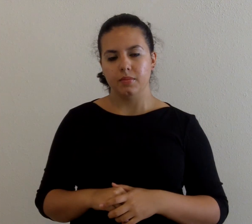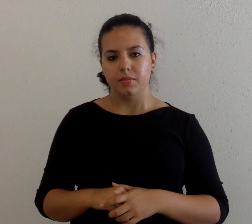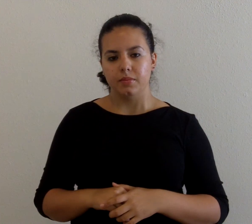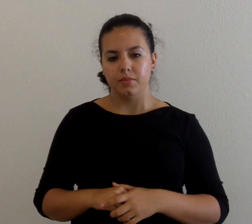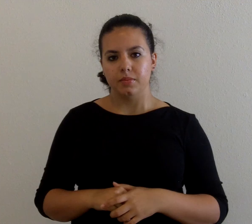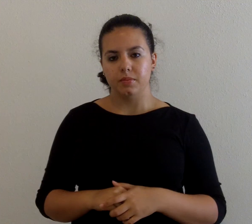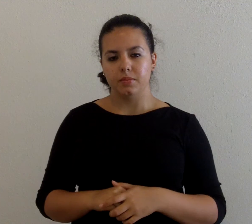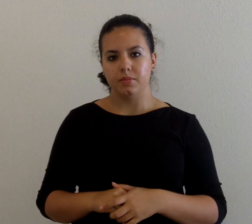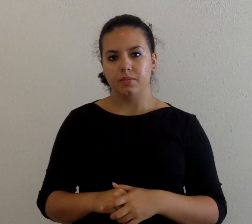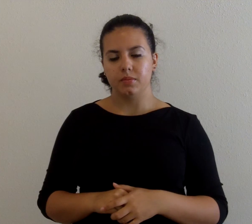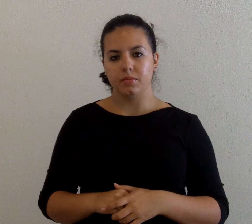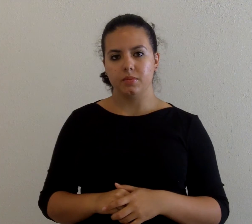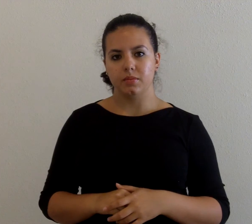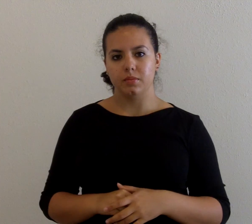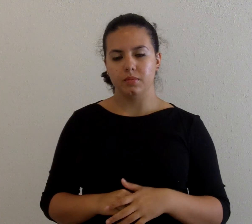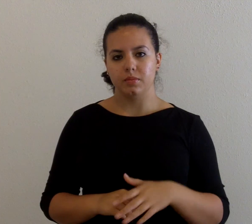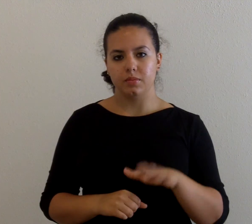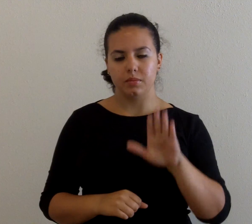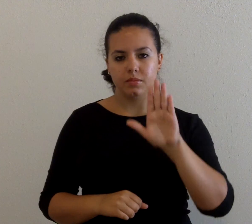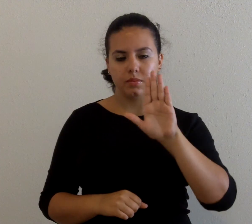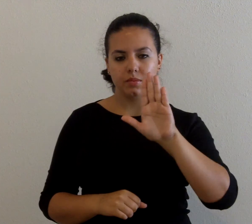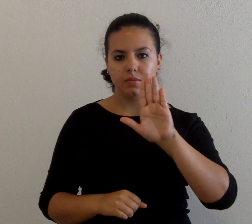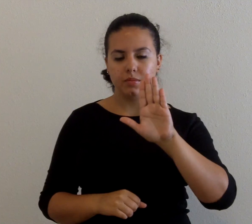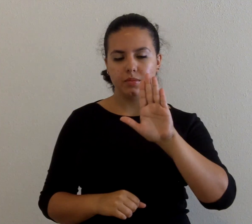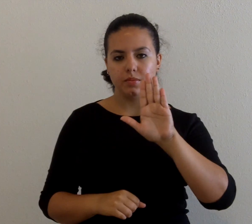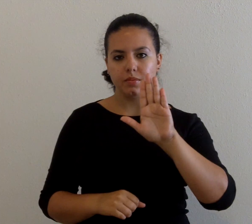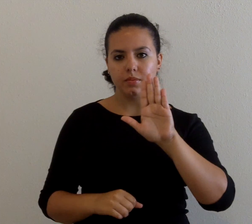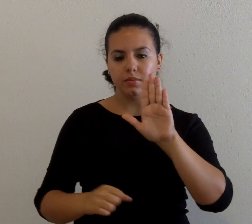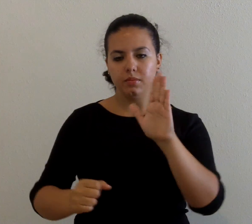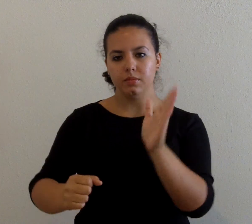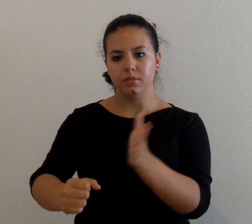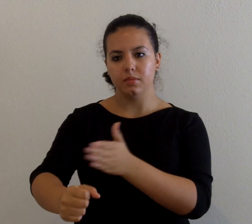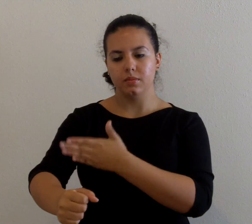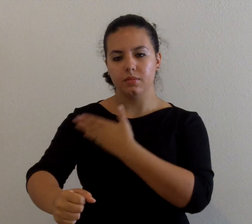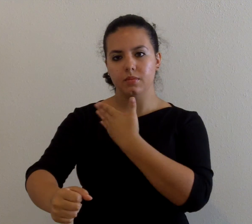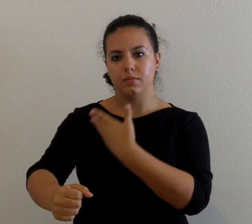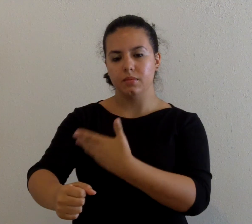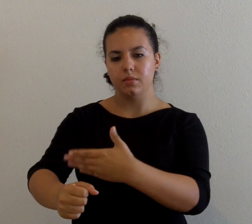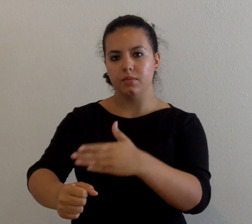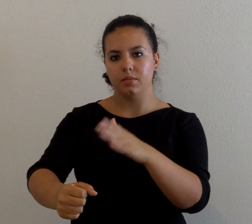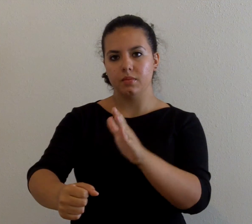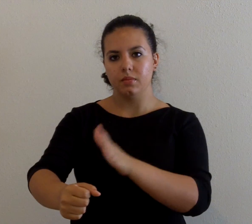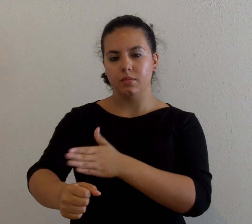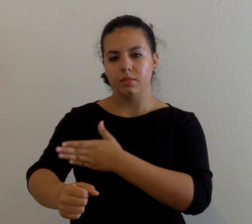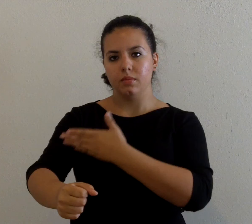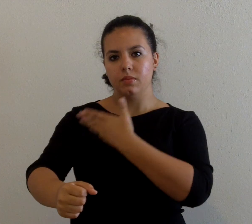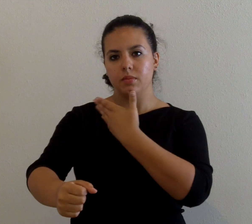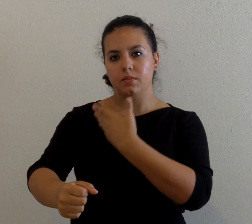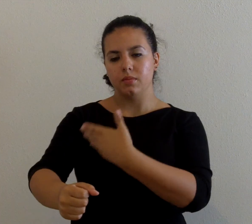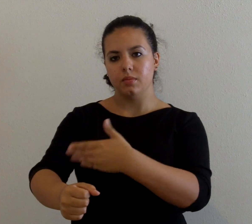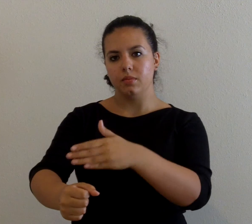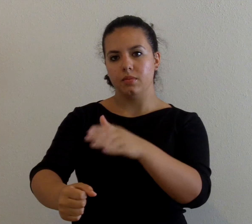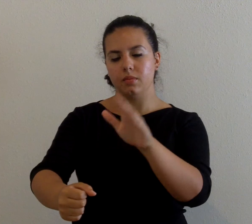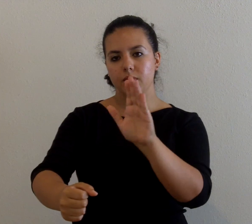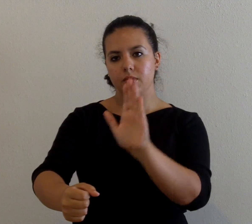Music is with a closed 5 and music. Kind of think of like playing the harp.